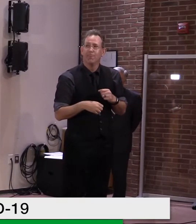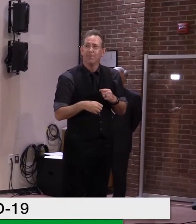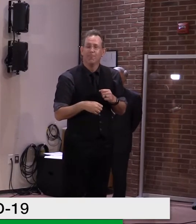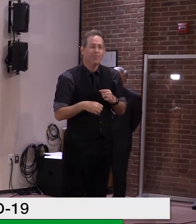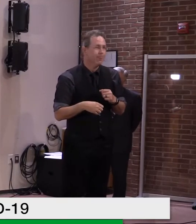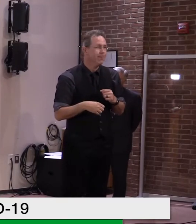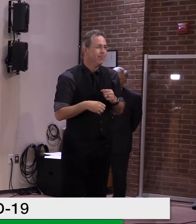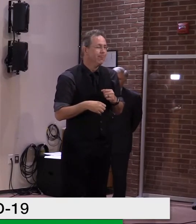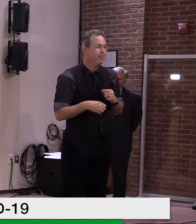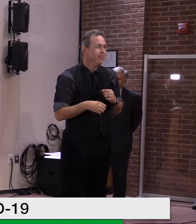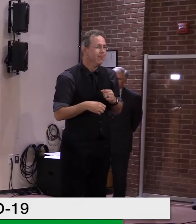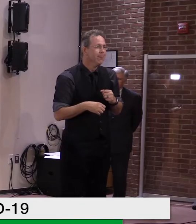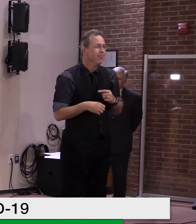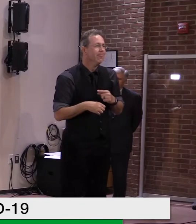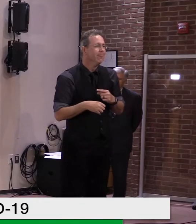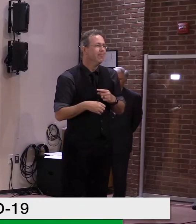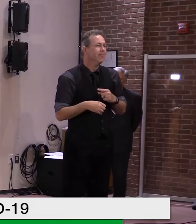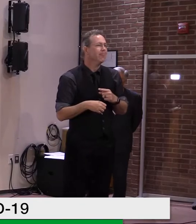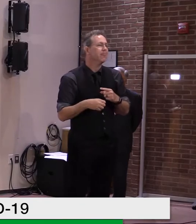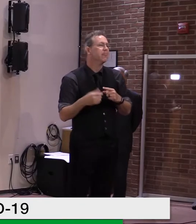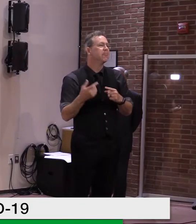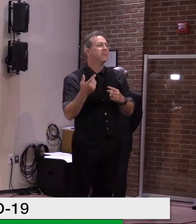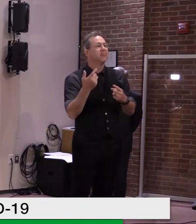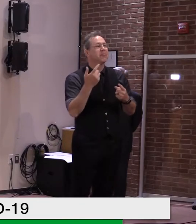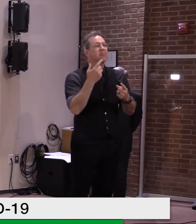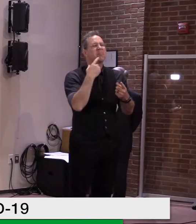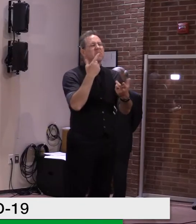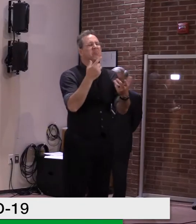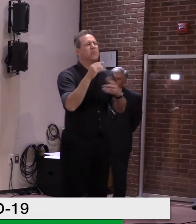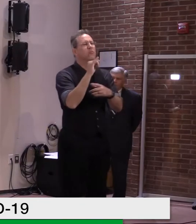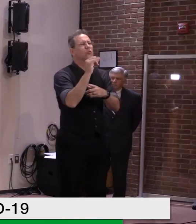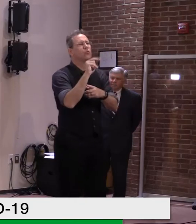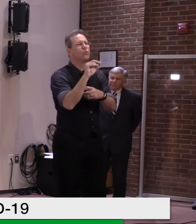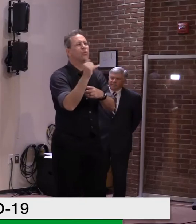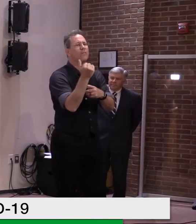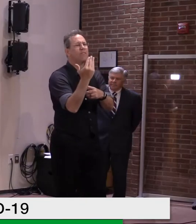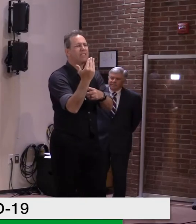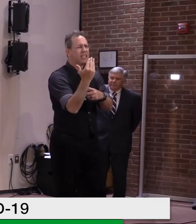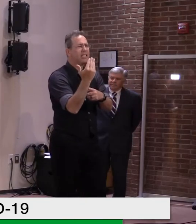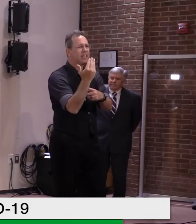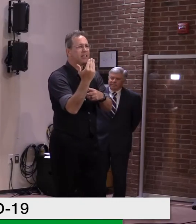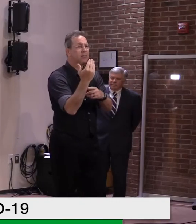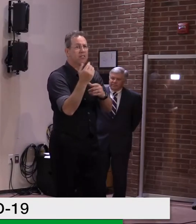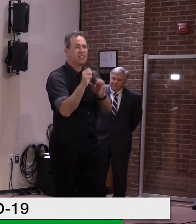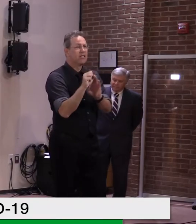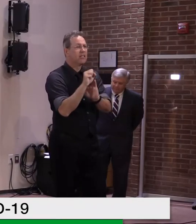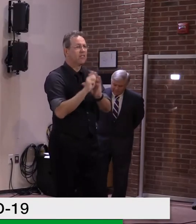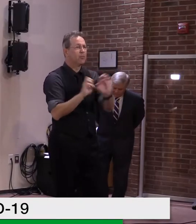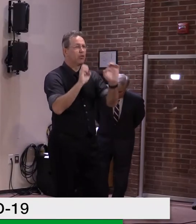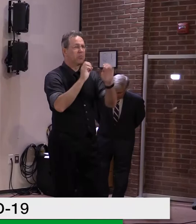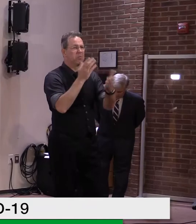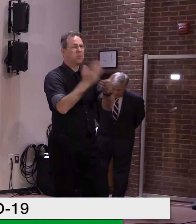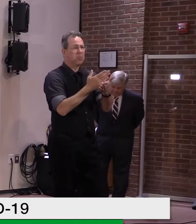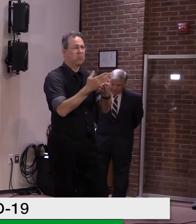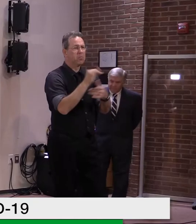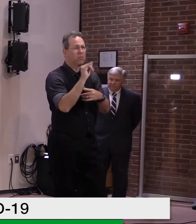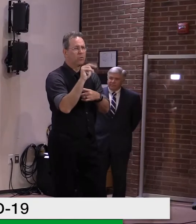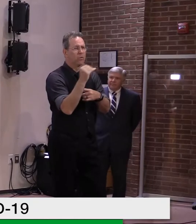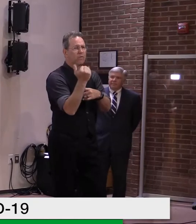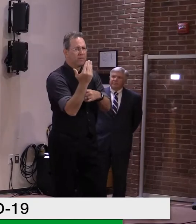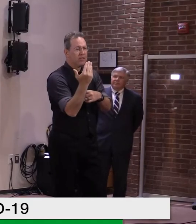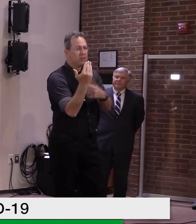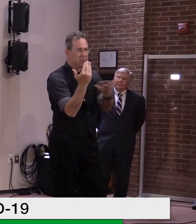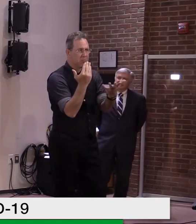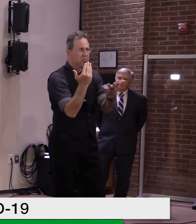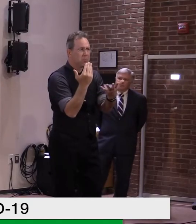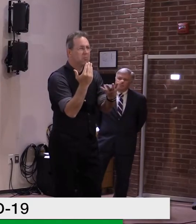the 15th of June is when the state of emergency ends in some respects, and then we would have to extend